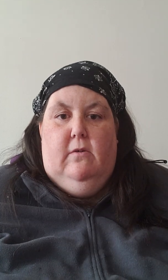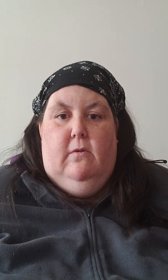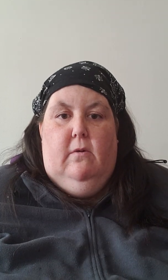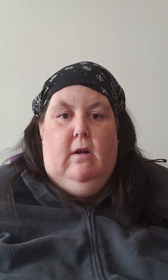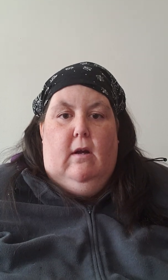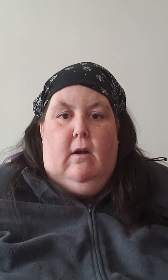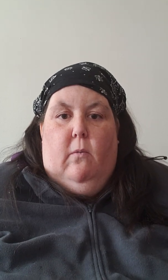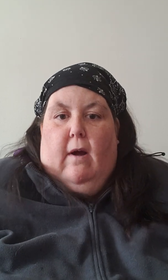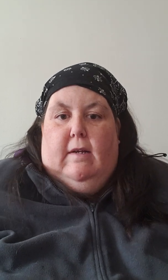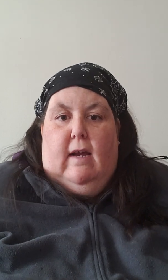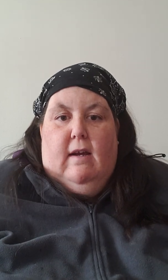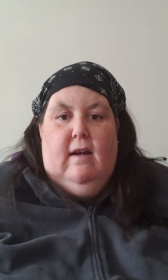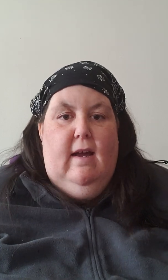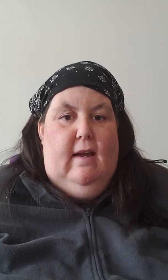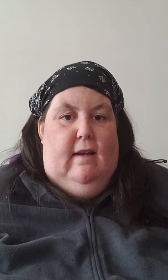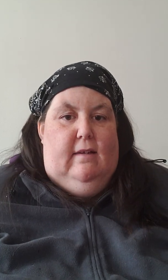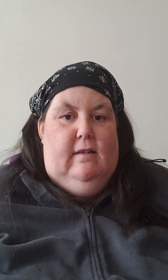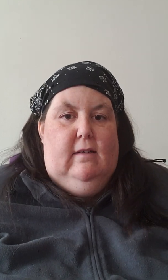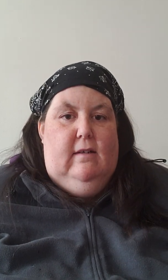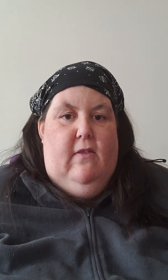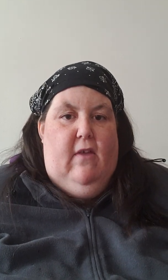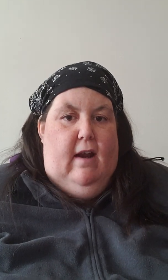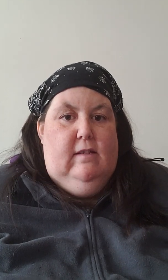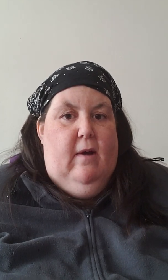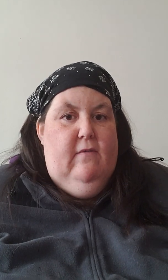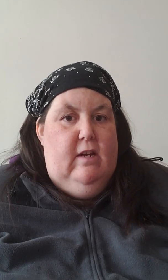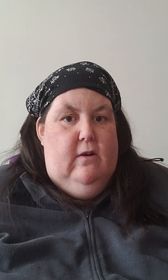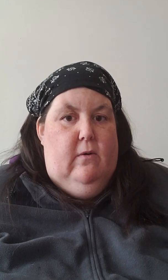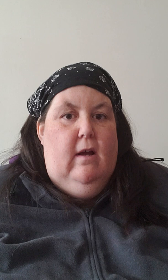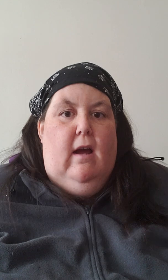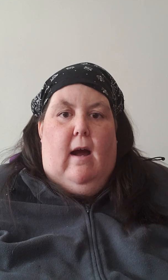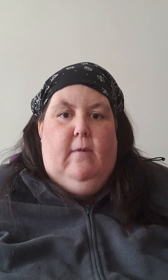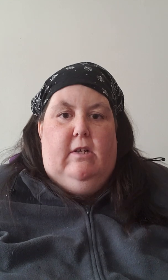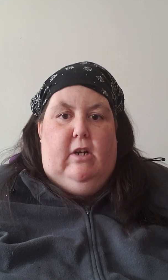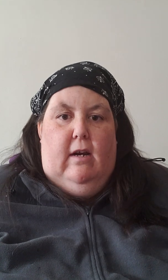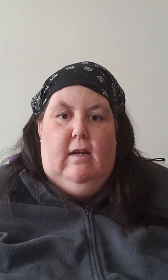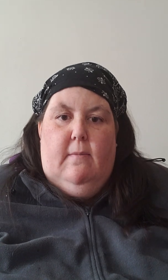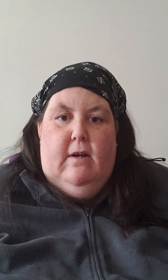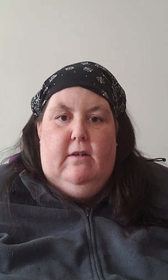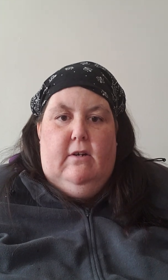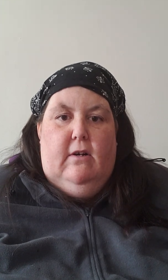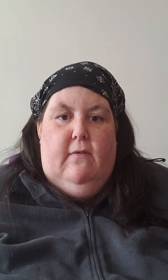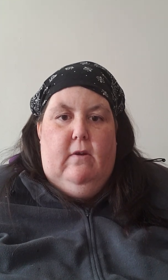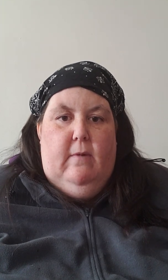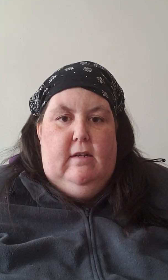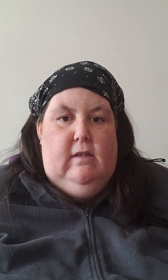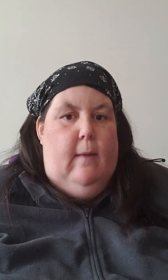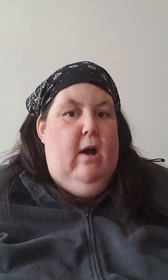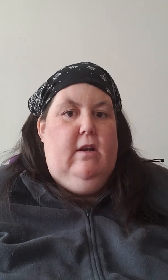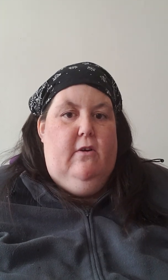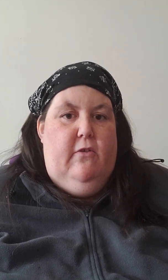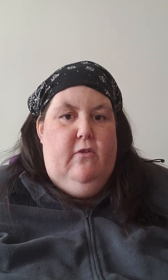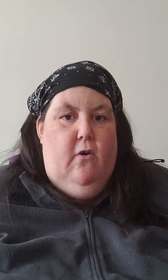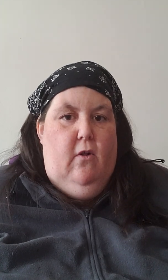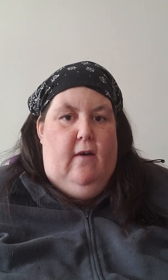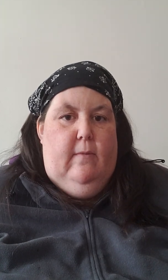you one day. And that is my video. I'm going to try and keep it under a few minutes. I'm not going to go through the whole alphabets.